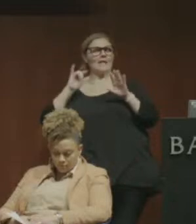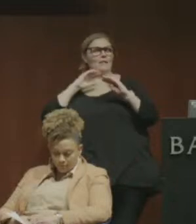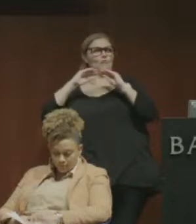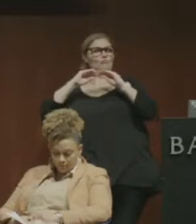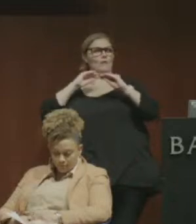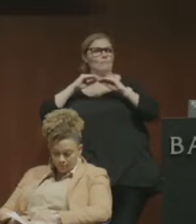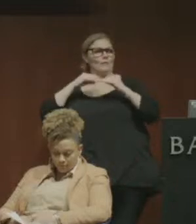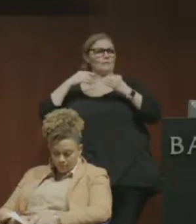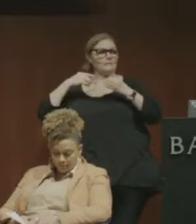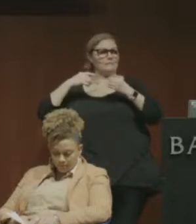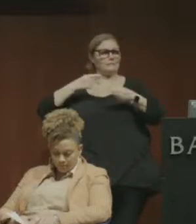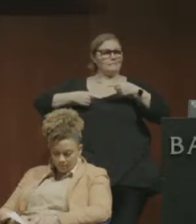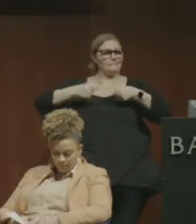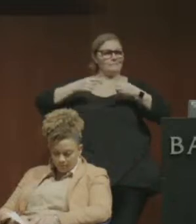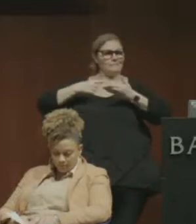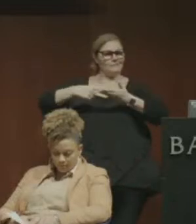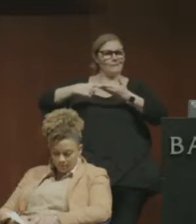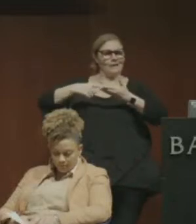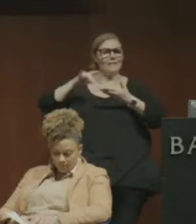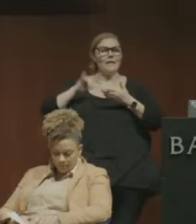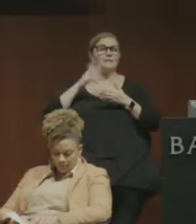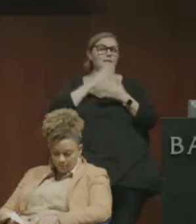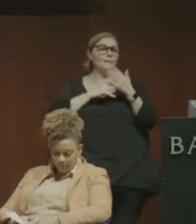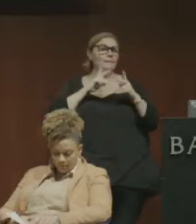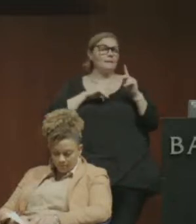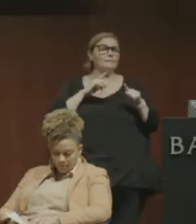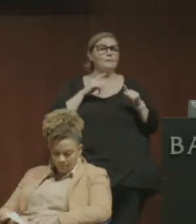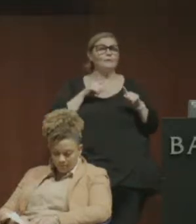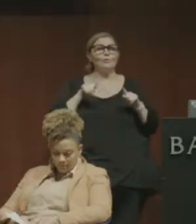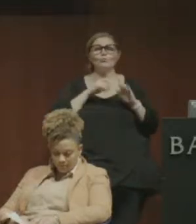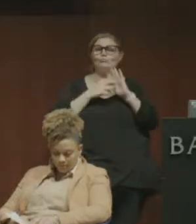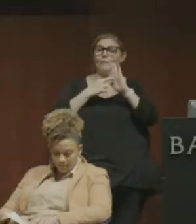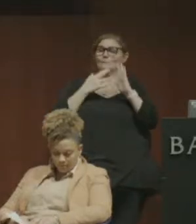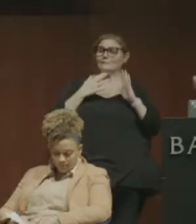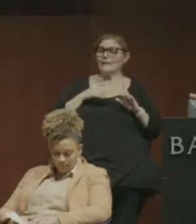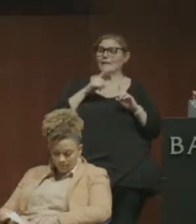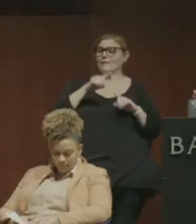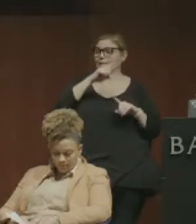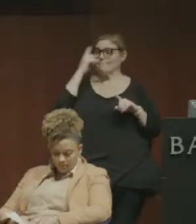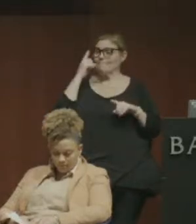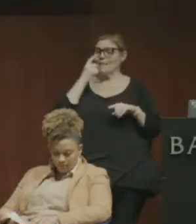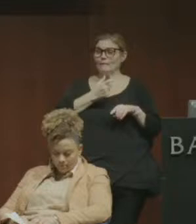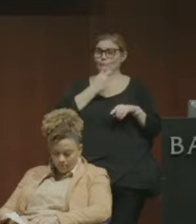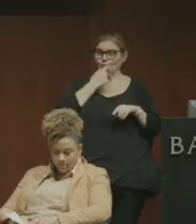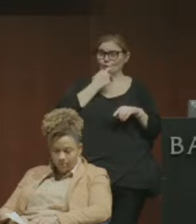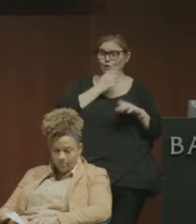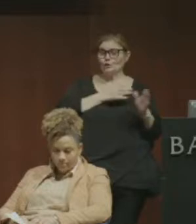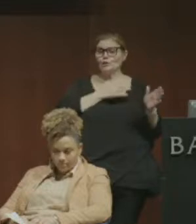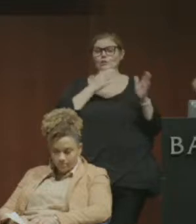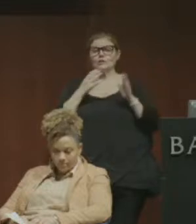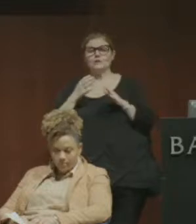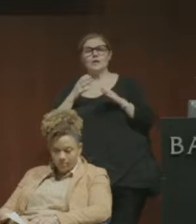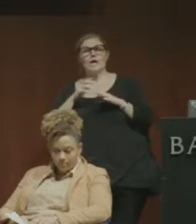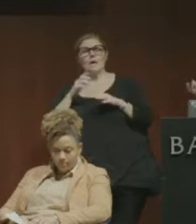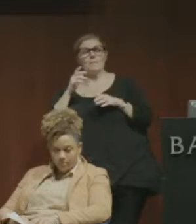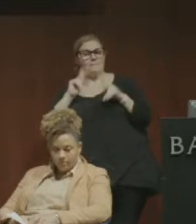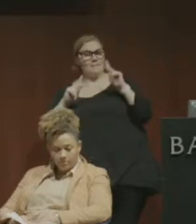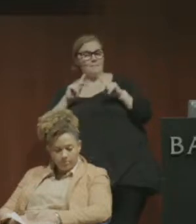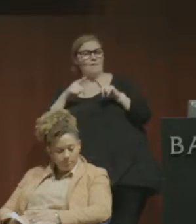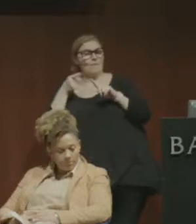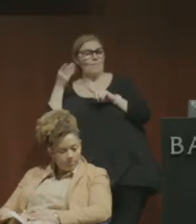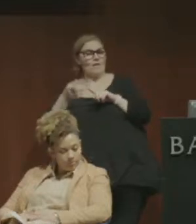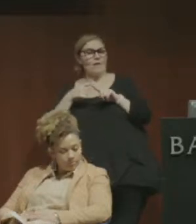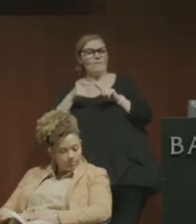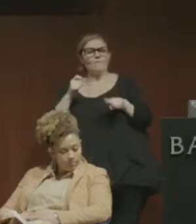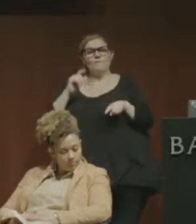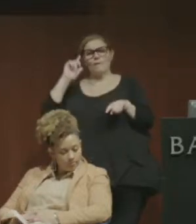reparations debate. So there were people who were representing the Black British community. A number of community